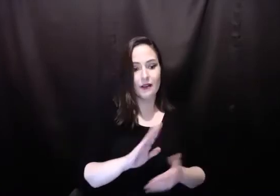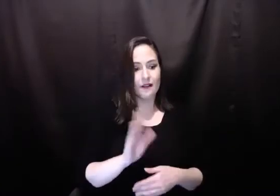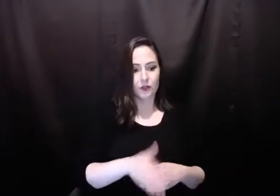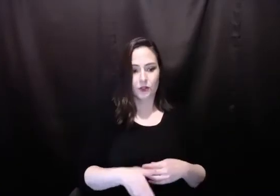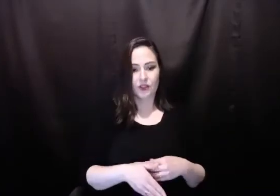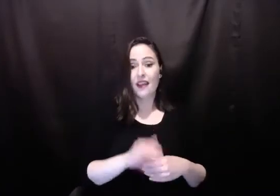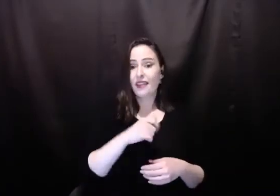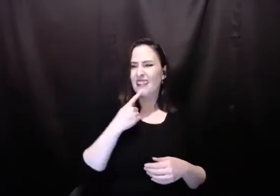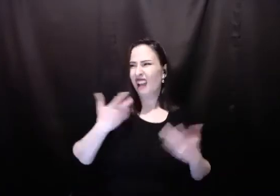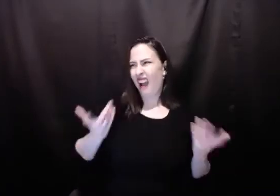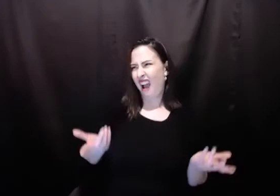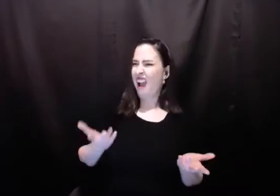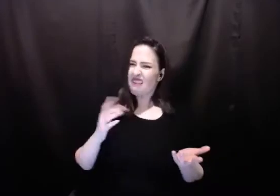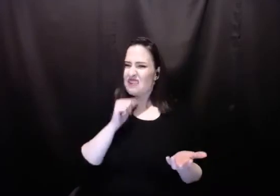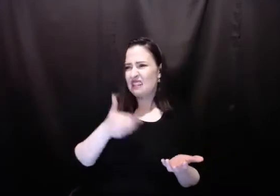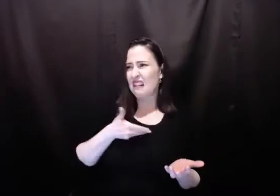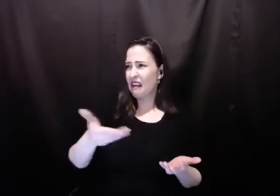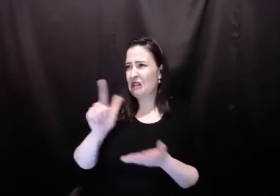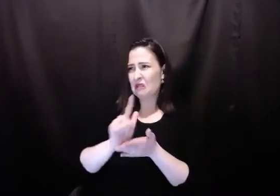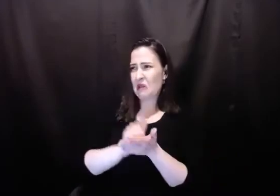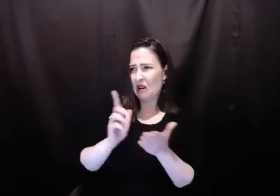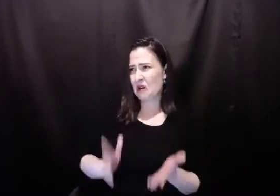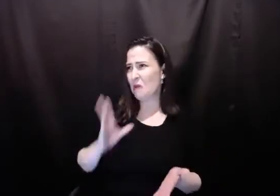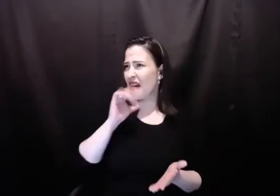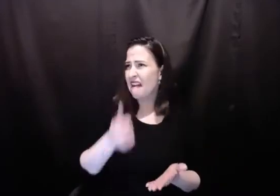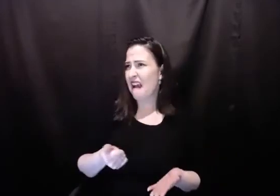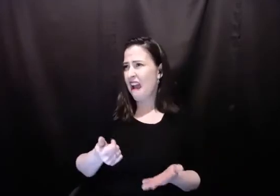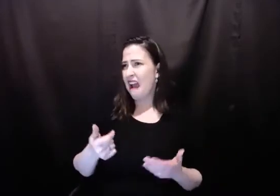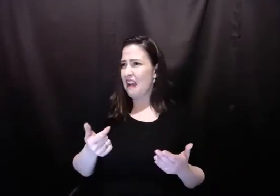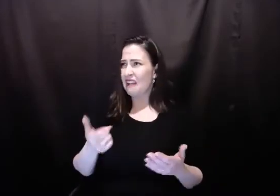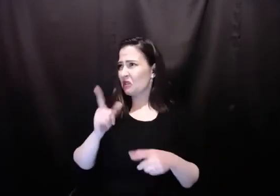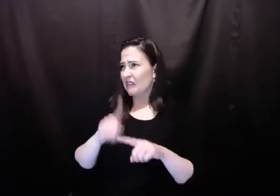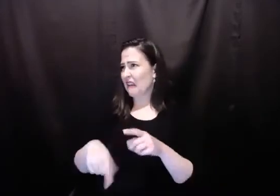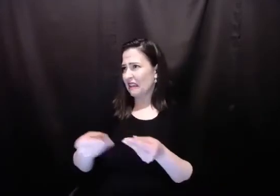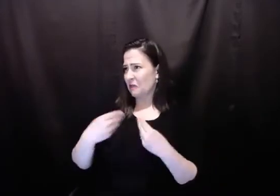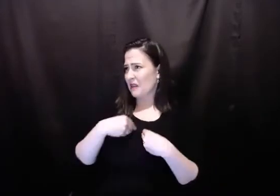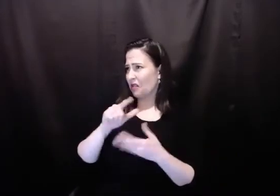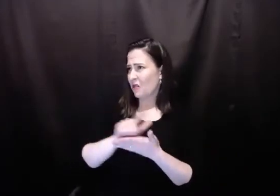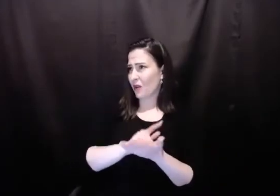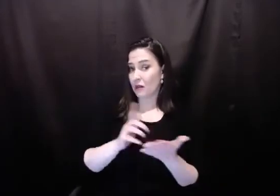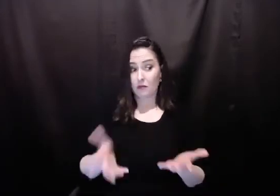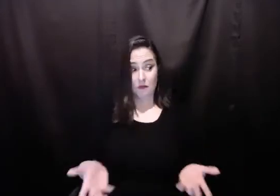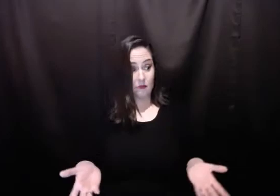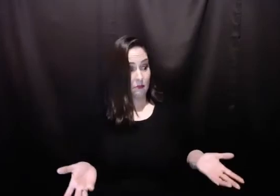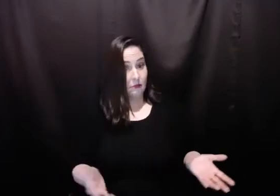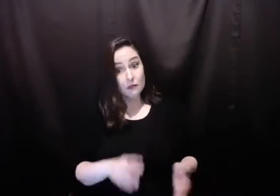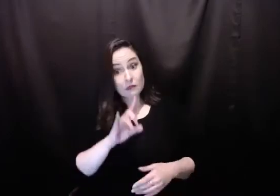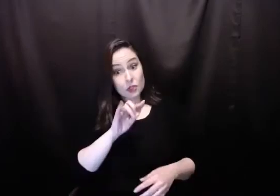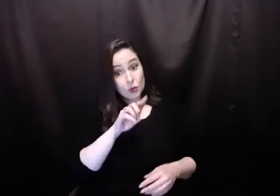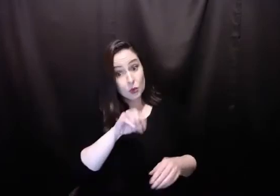no. Did you do it? Because if you did it, why am I hiring a lawyer? But I will say this. I knew a lot of people in the